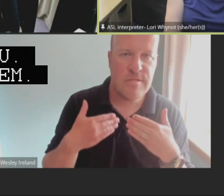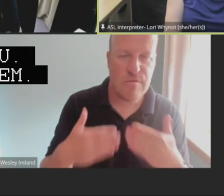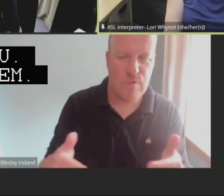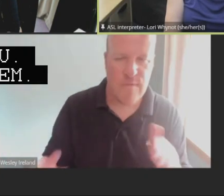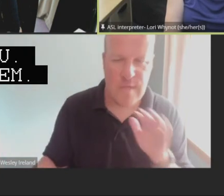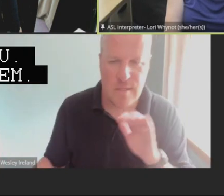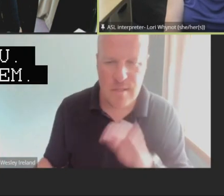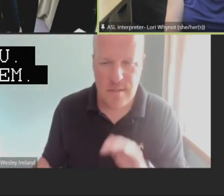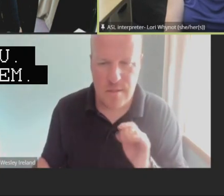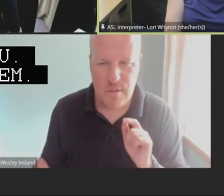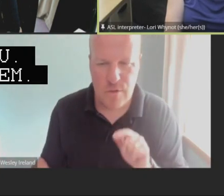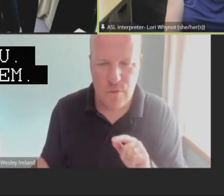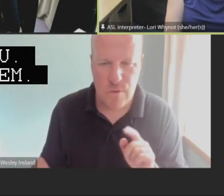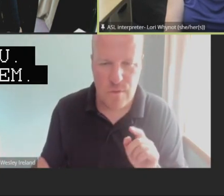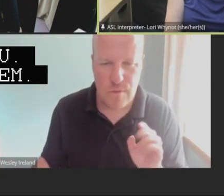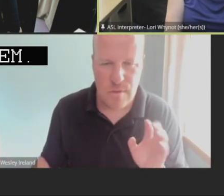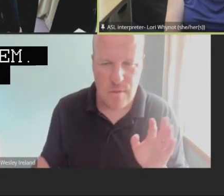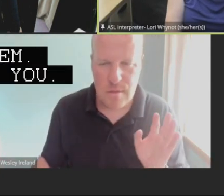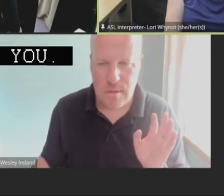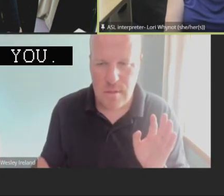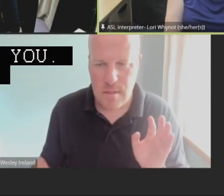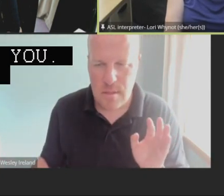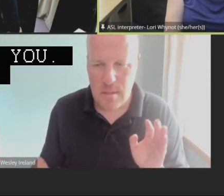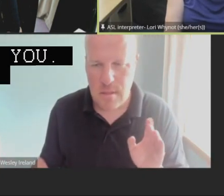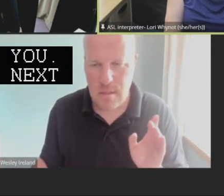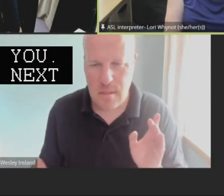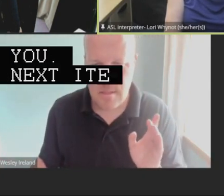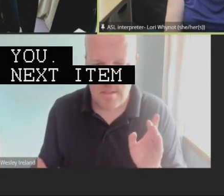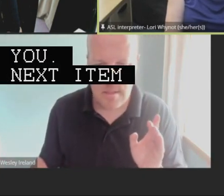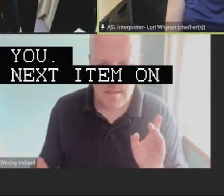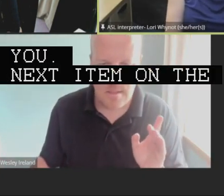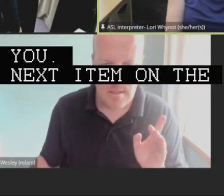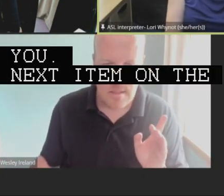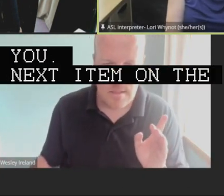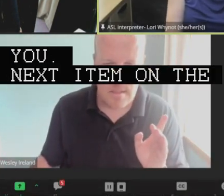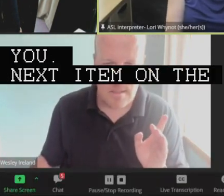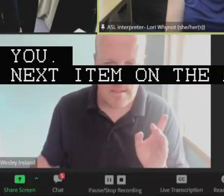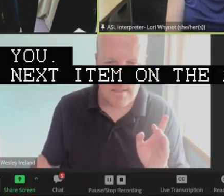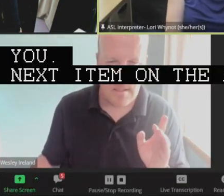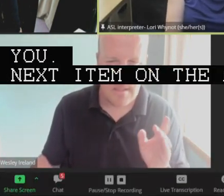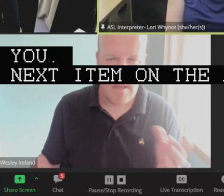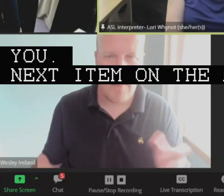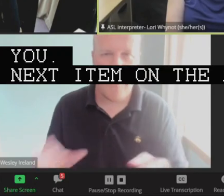Okay, then, the next item on the agenda, moving on,